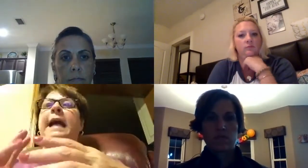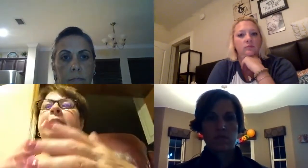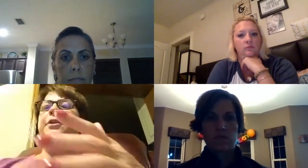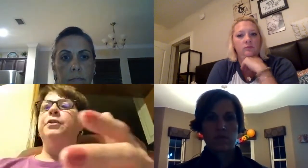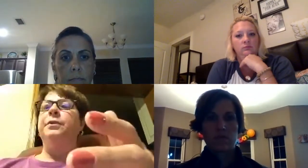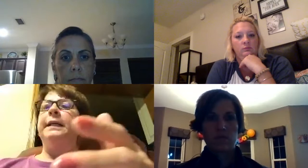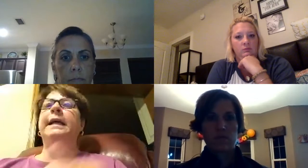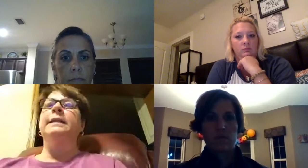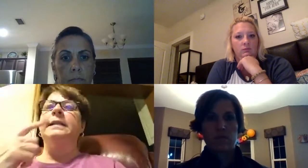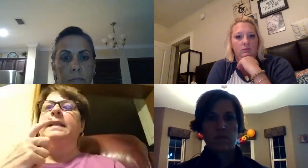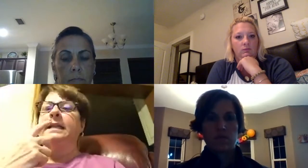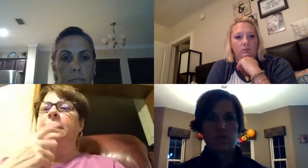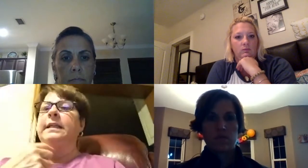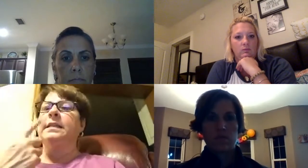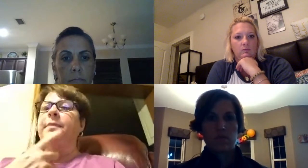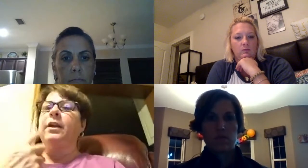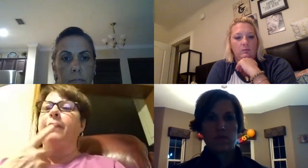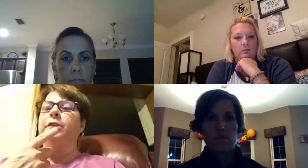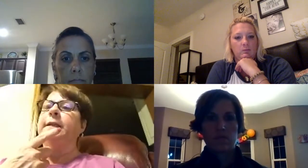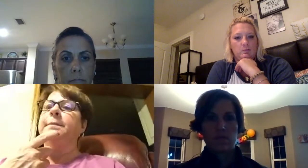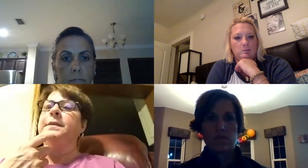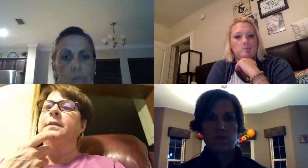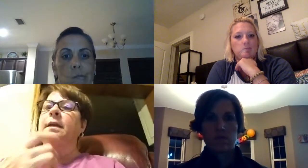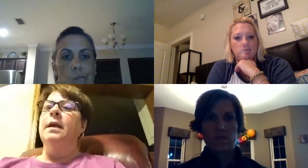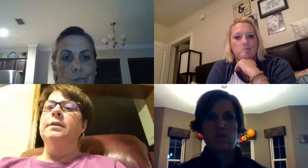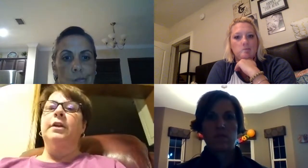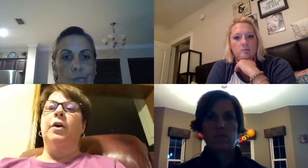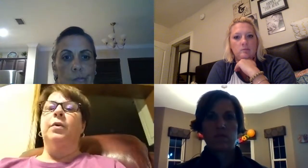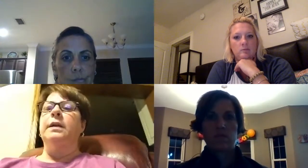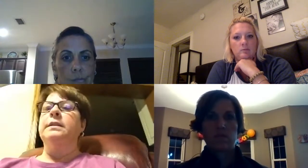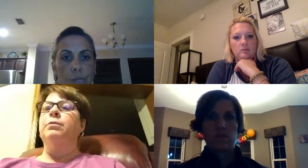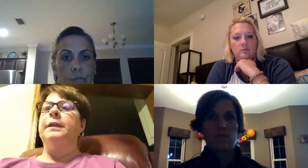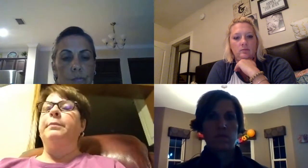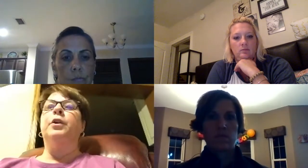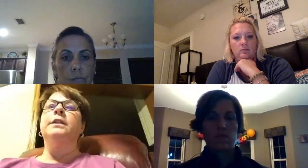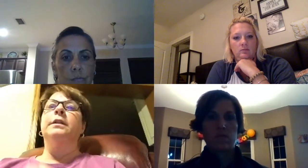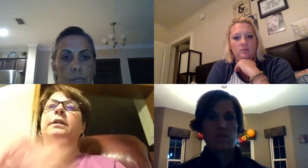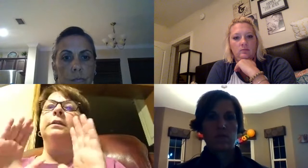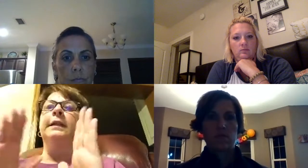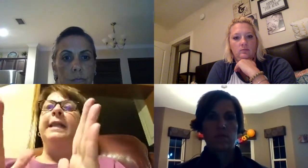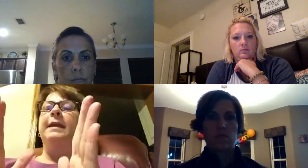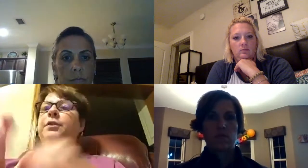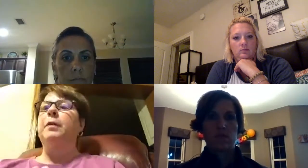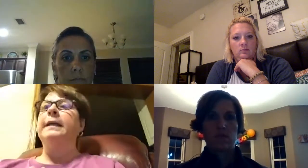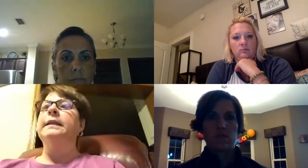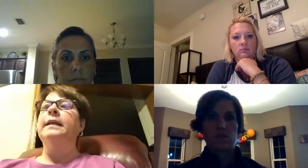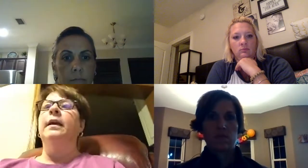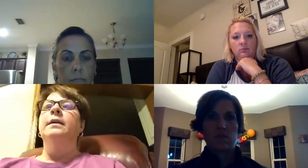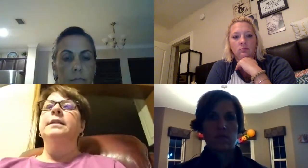that you're doing, at least they can get something off your lips. So it's really important to look at them directly, to